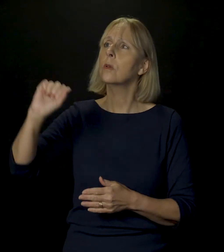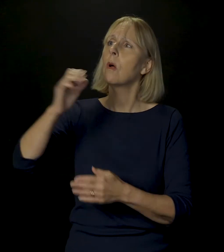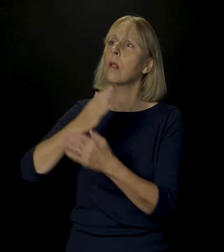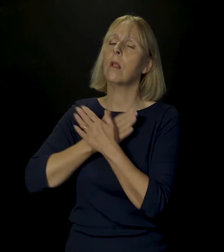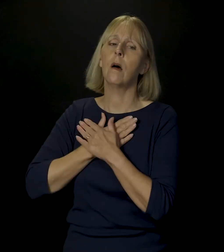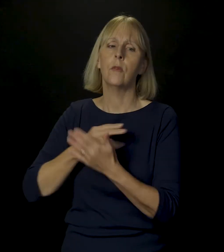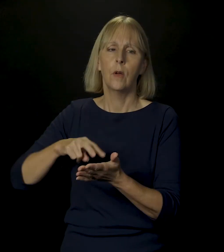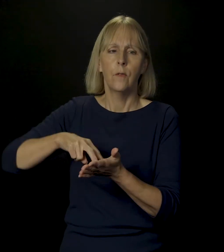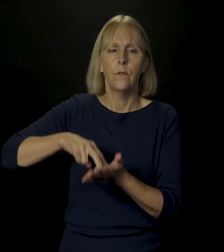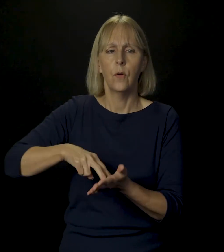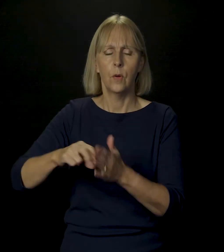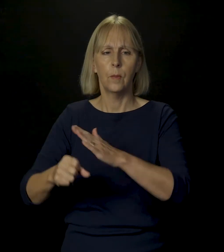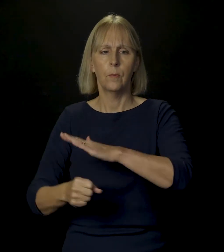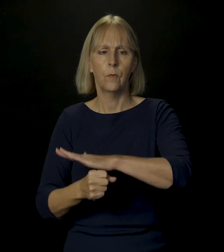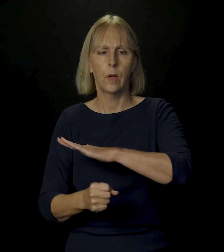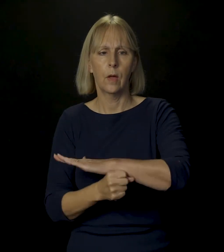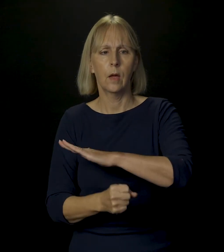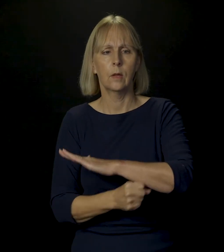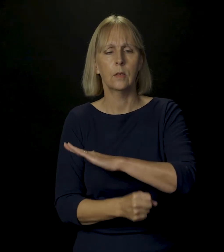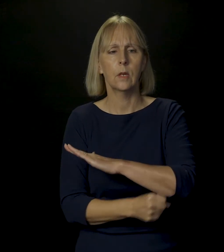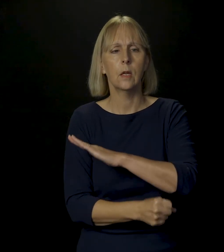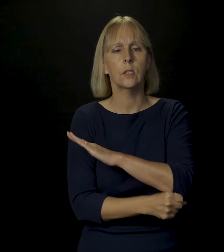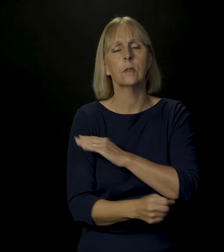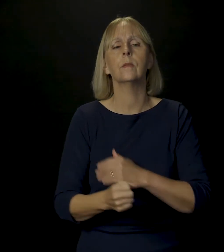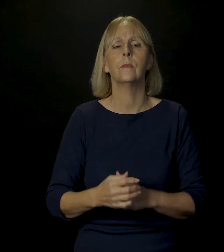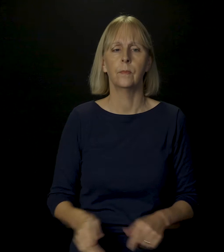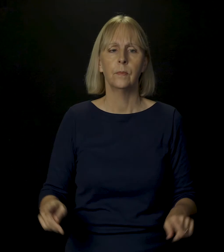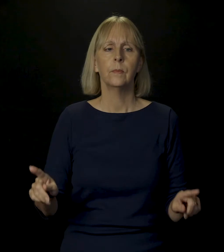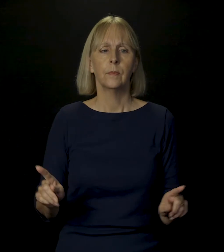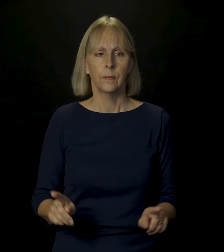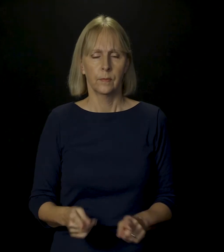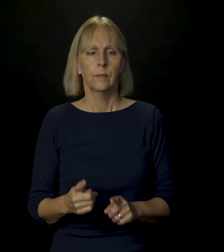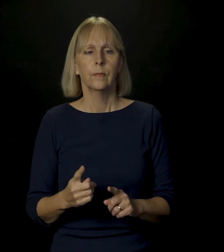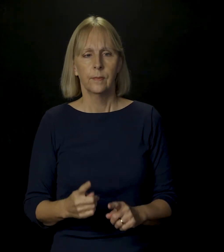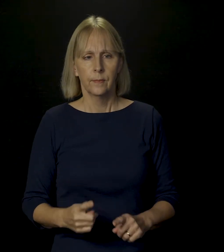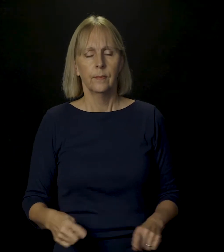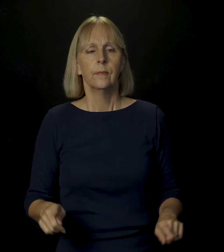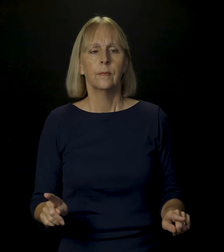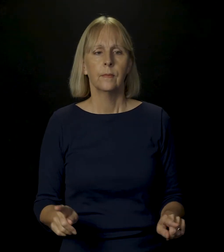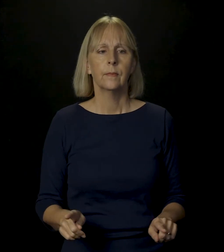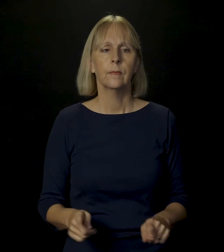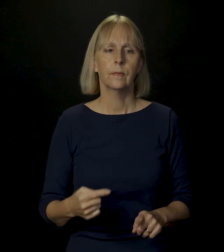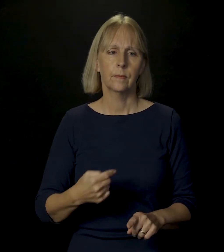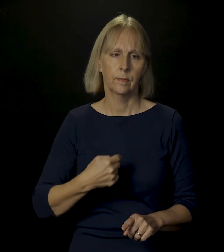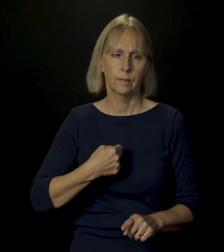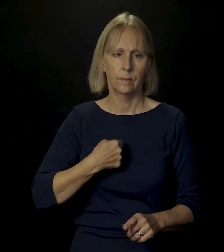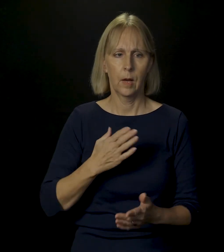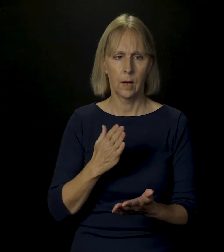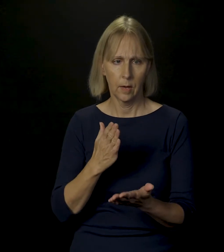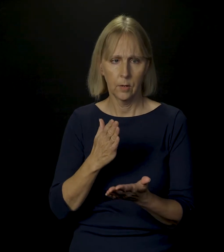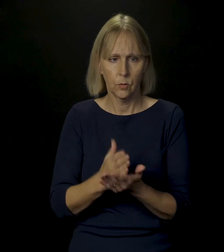Your God It Is A Foundation